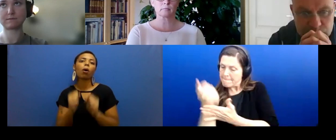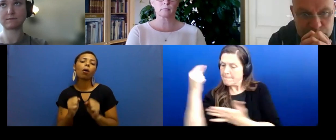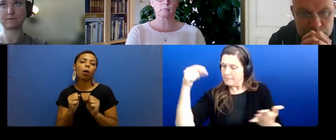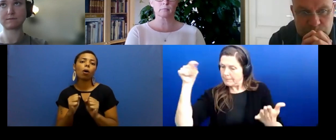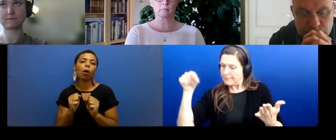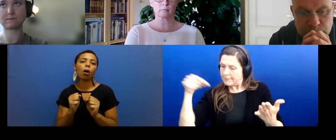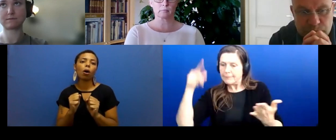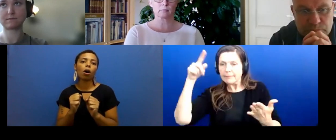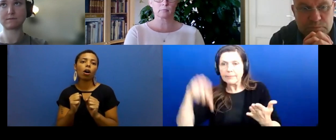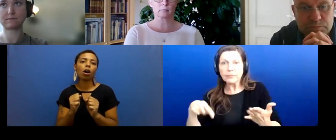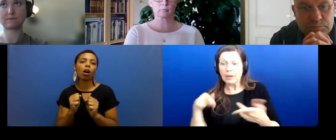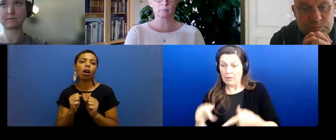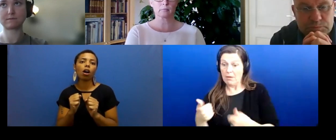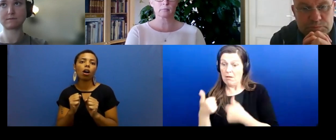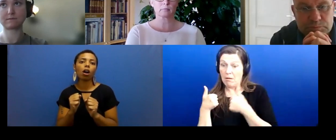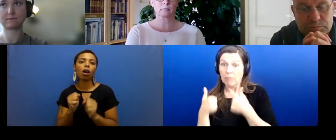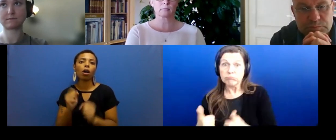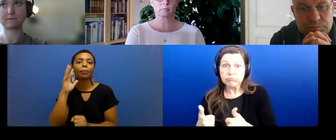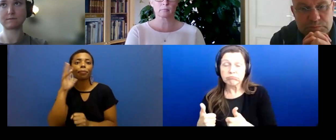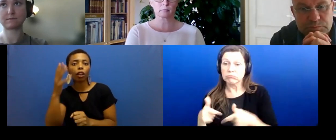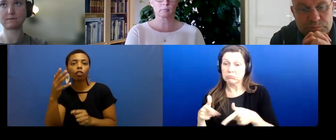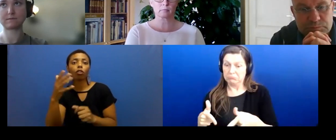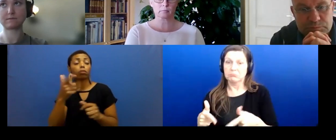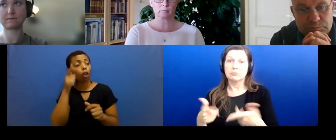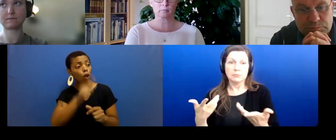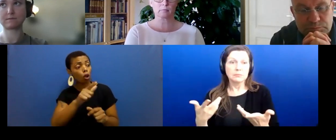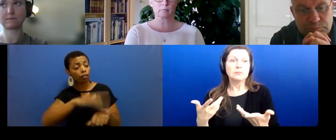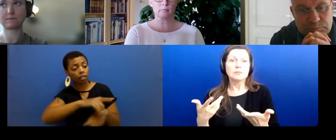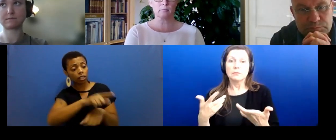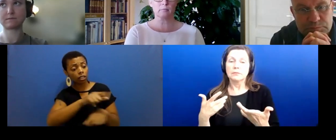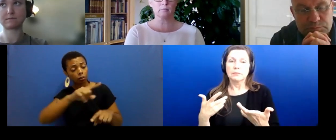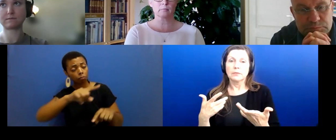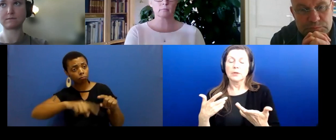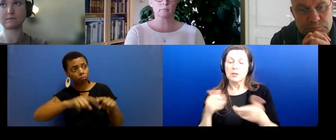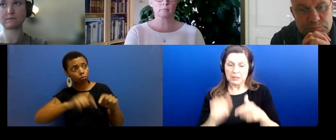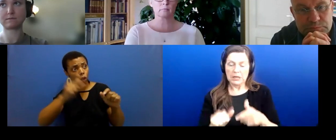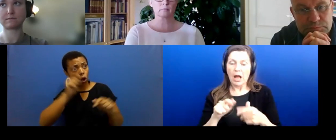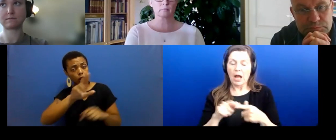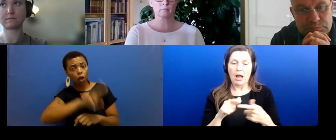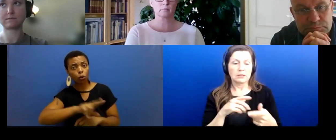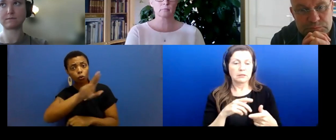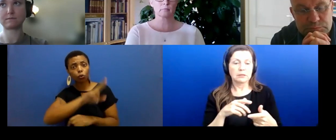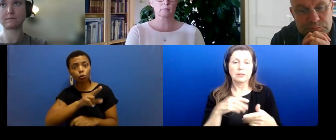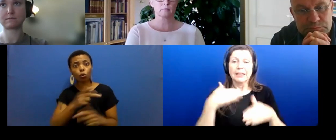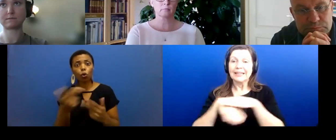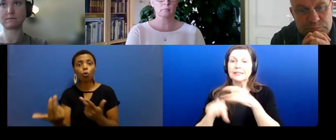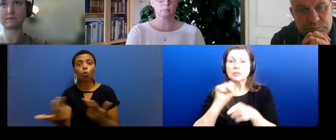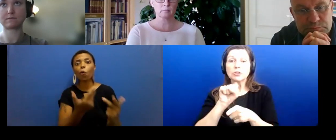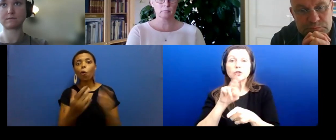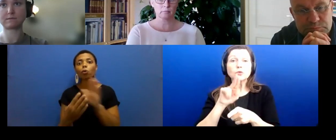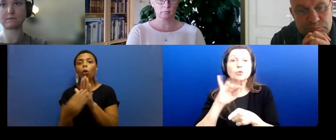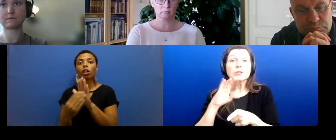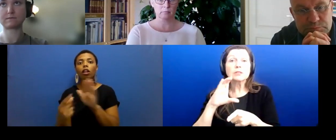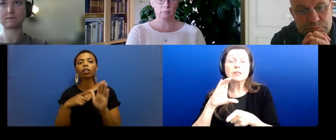if the results would be available, and also you made some prototypes in Suitcase, if we could